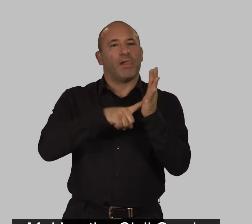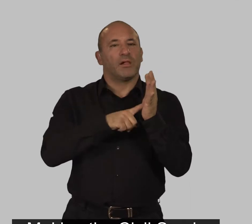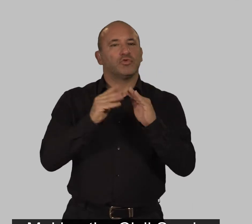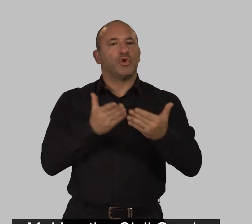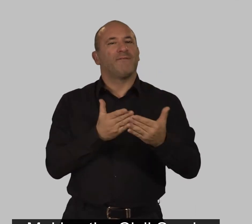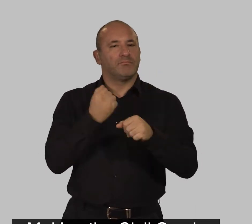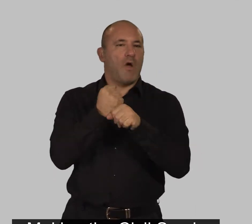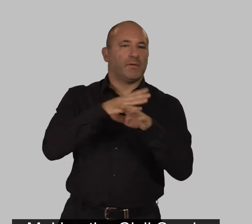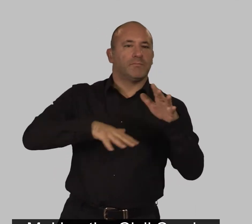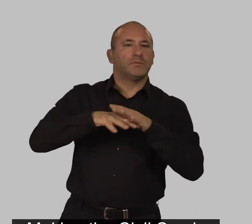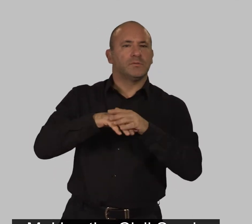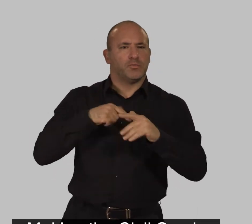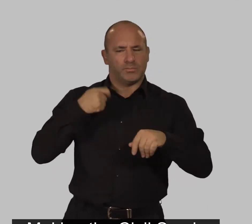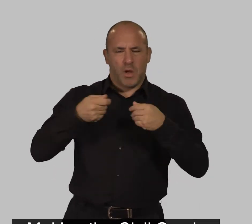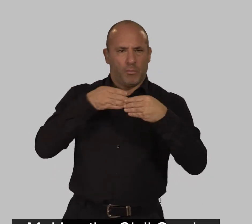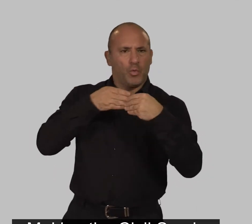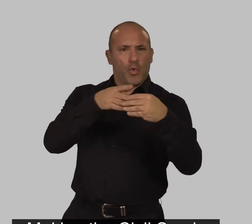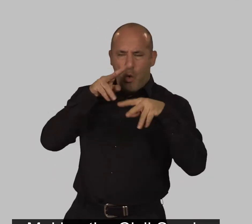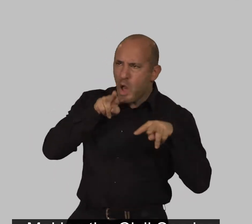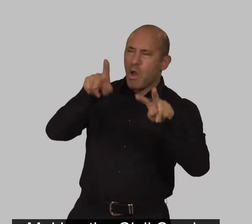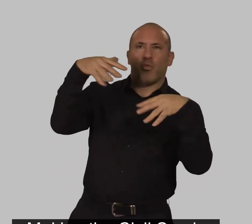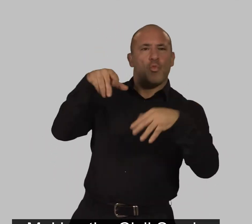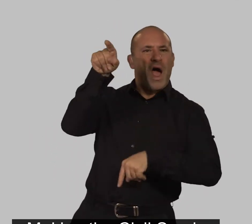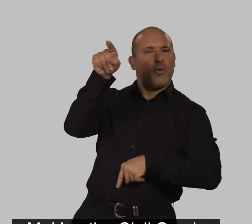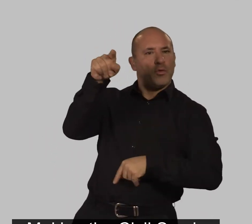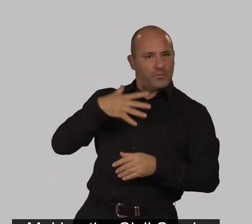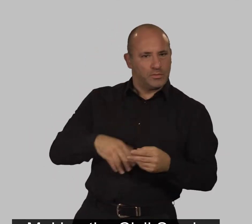making the civil service a leading employer,